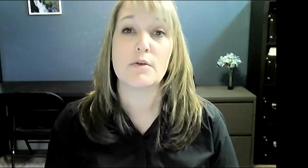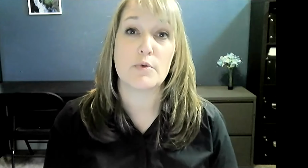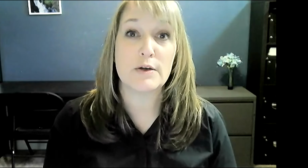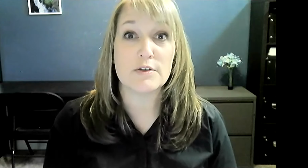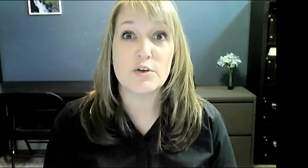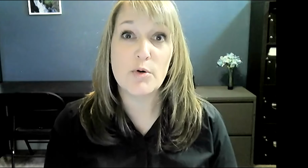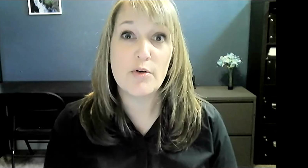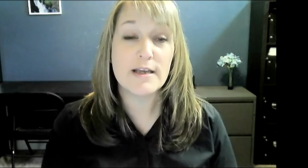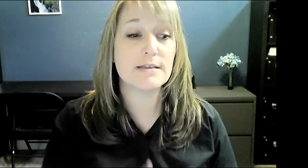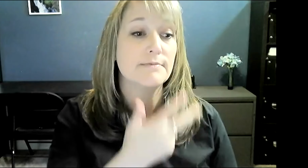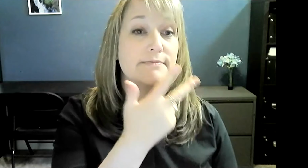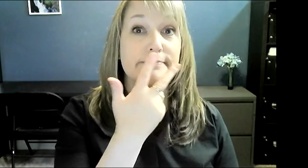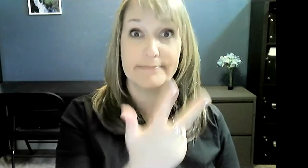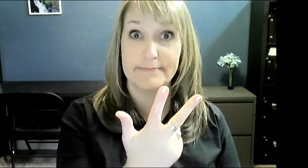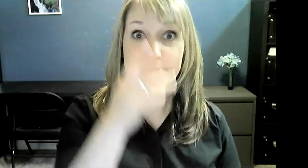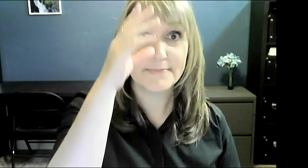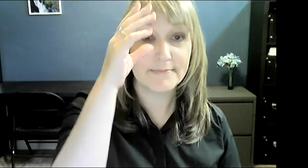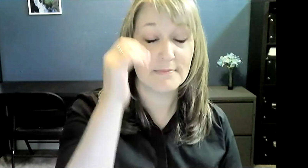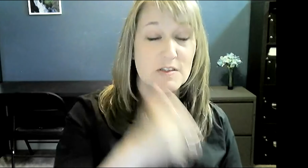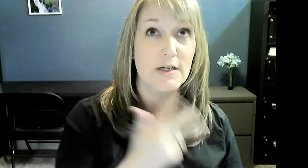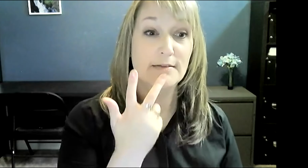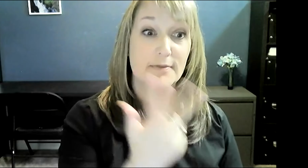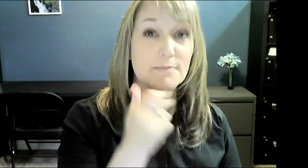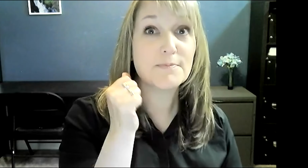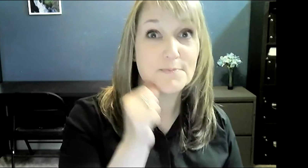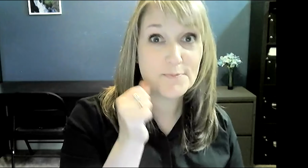3 girls, 2 boys. Sorry.